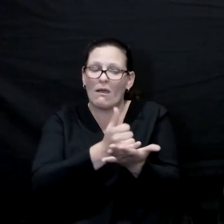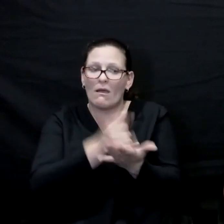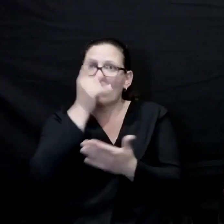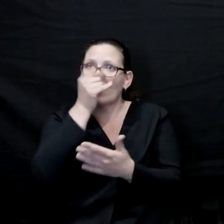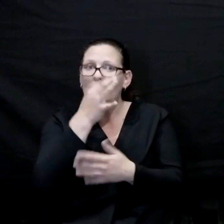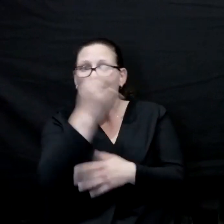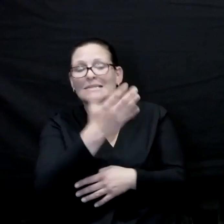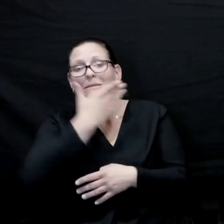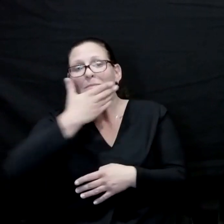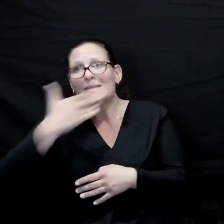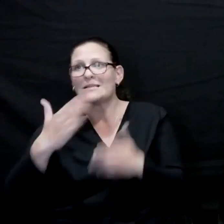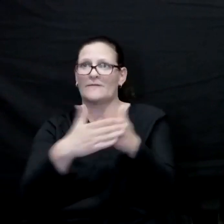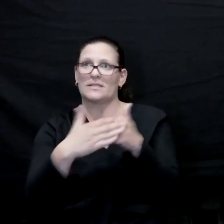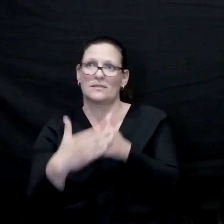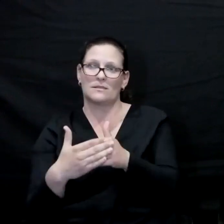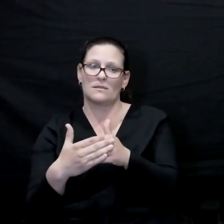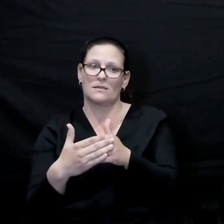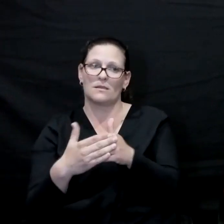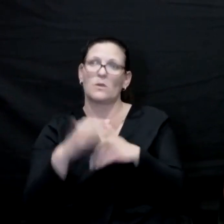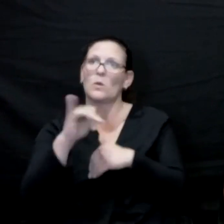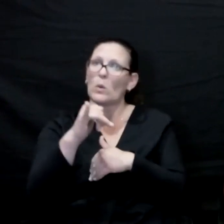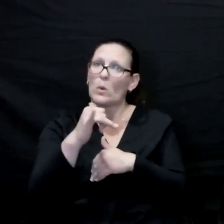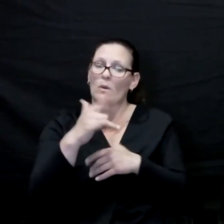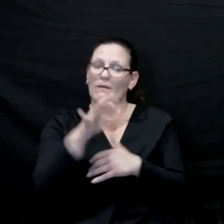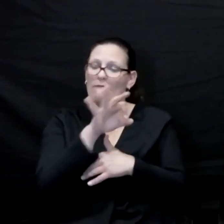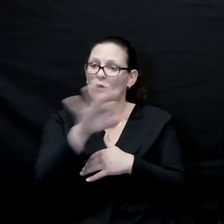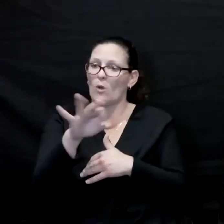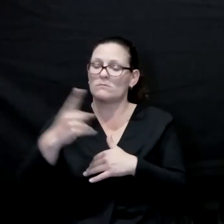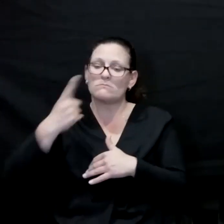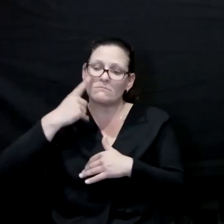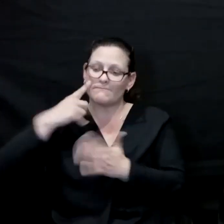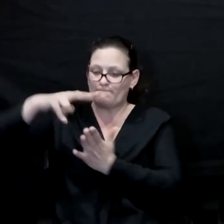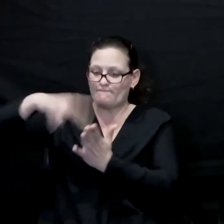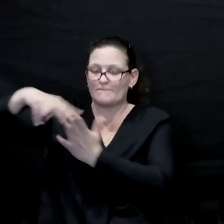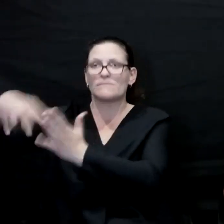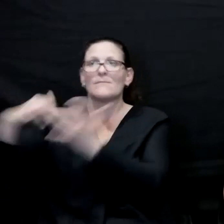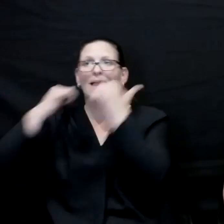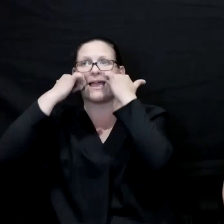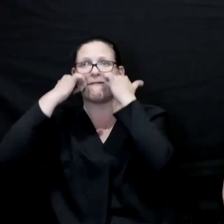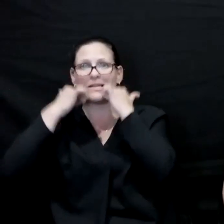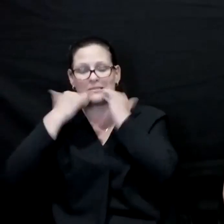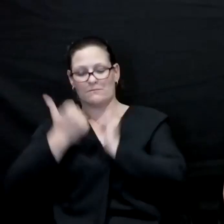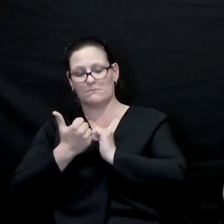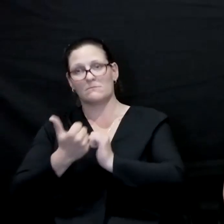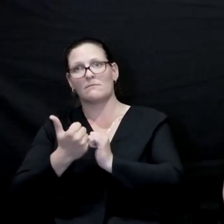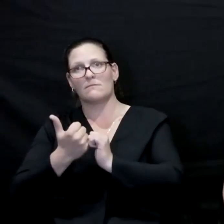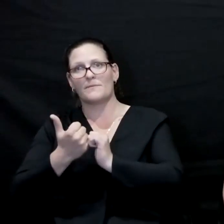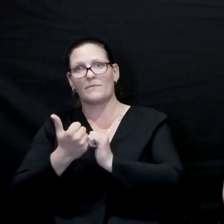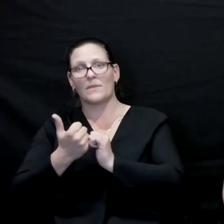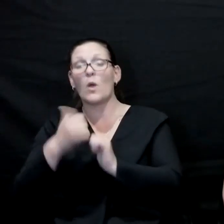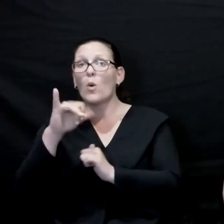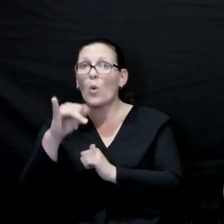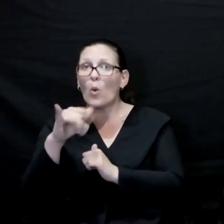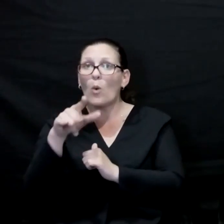may be that they've not taken the evidence in consideration, or it may be simply that you've not provided the evidence to back